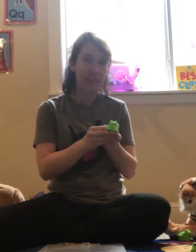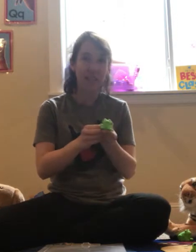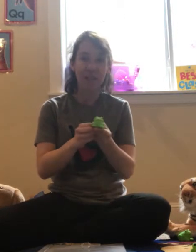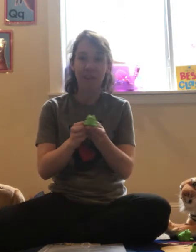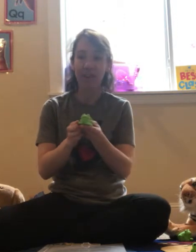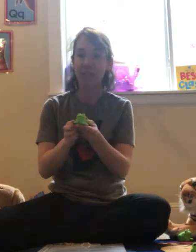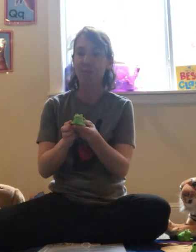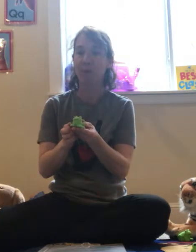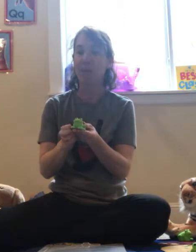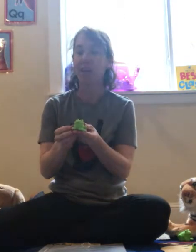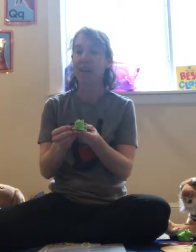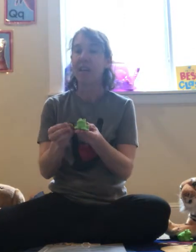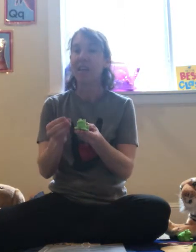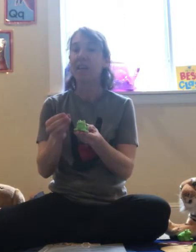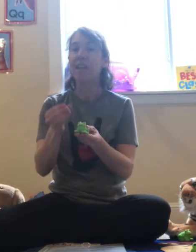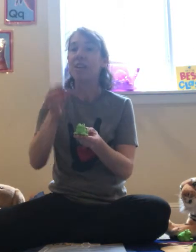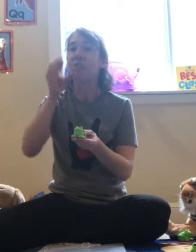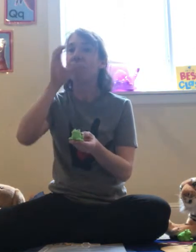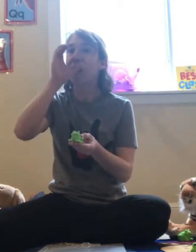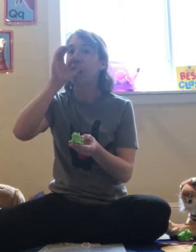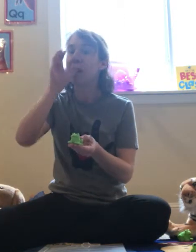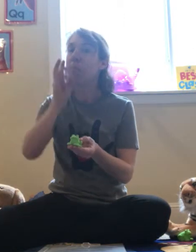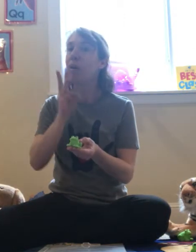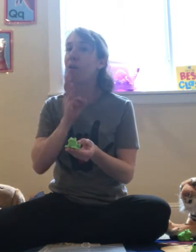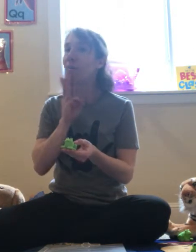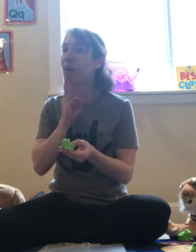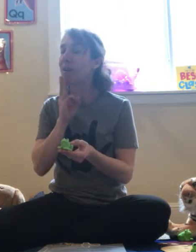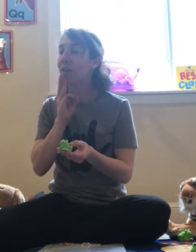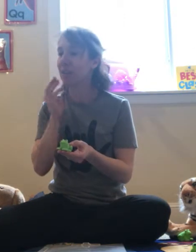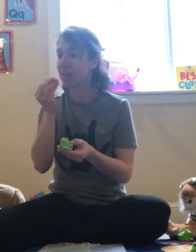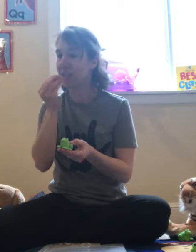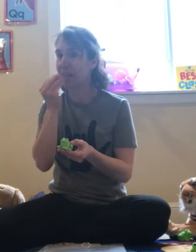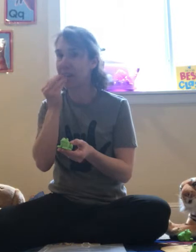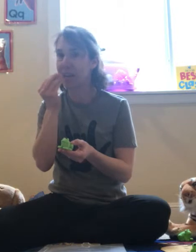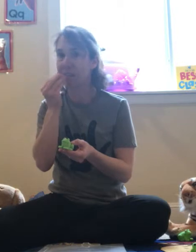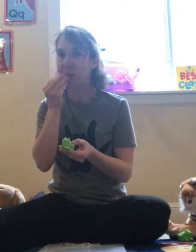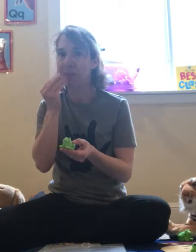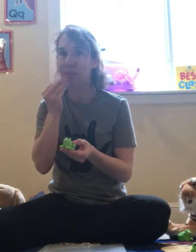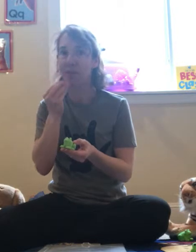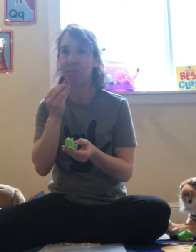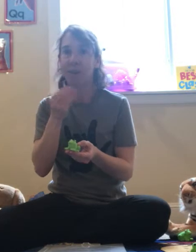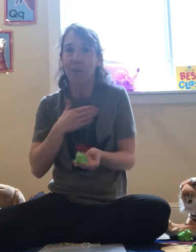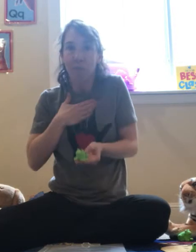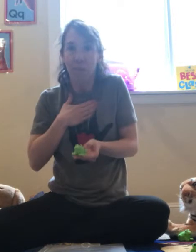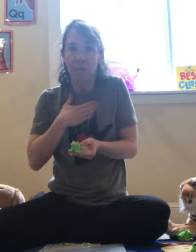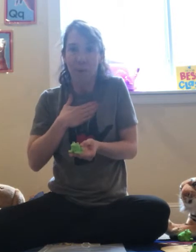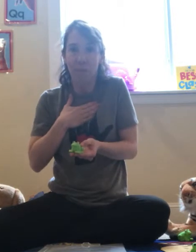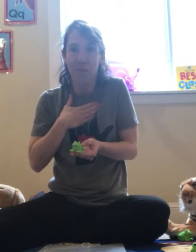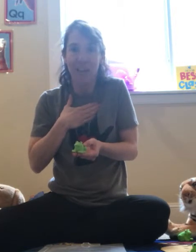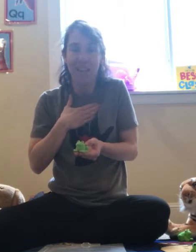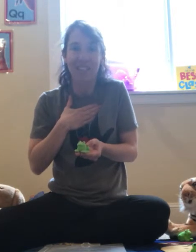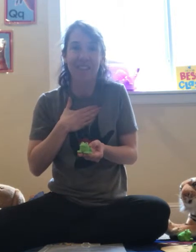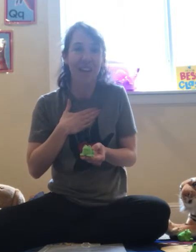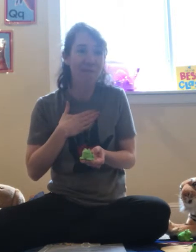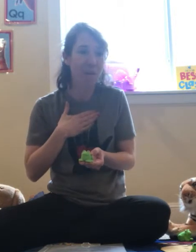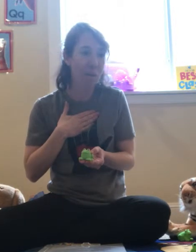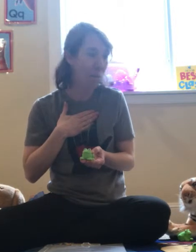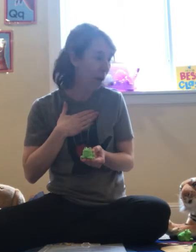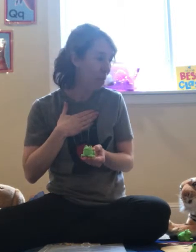see if he could swim. He drank up all the water. He ate up all the soap, and then he burped last night from a bubble